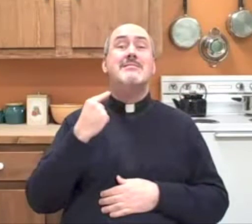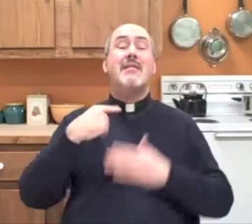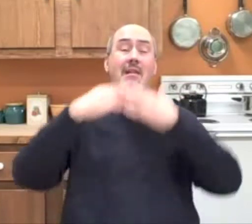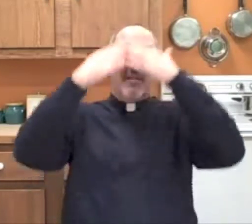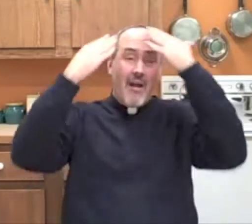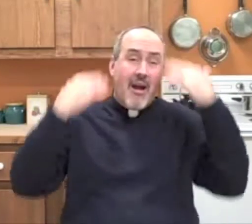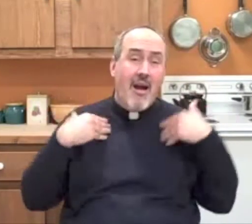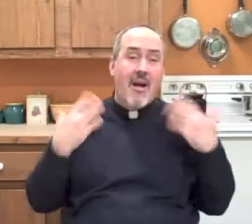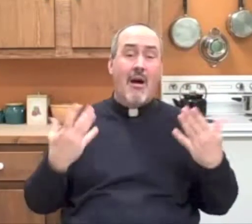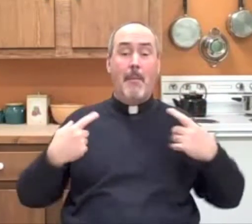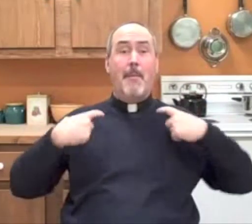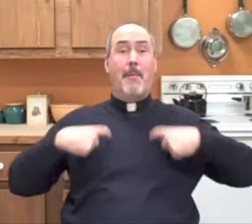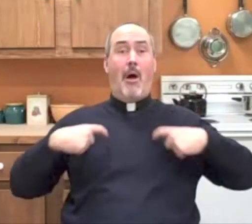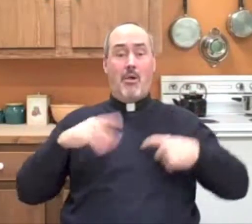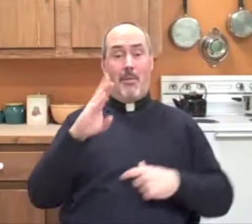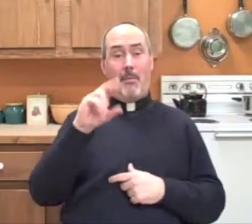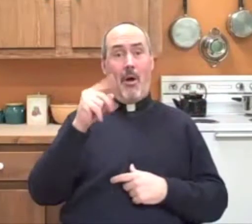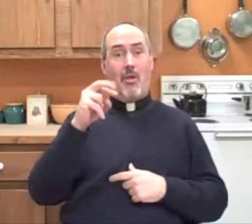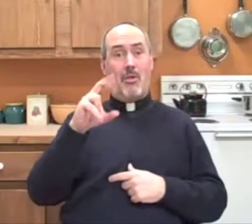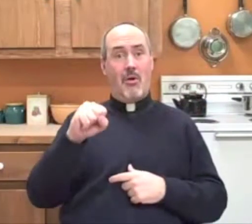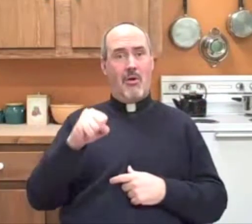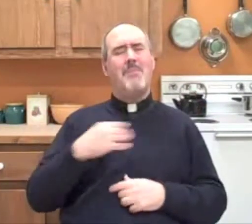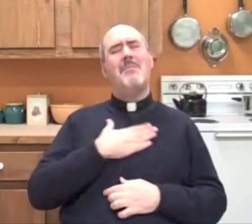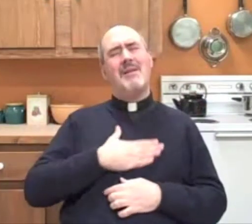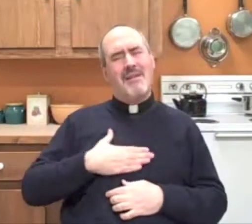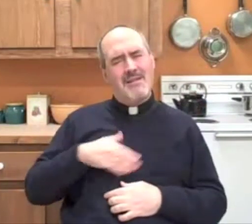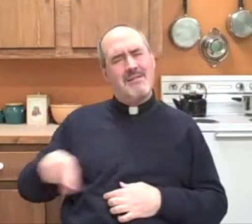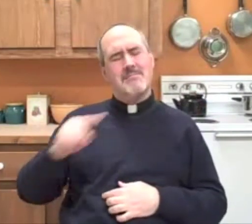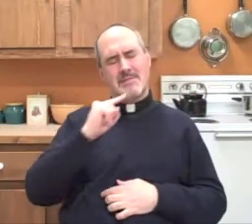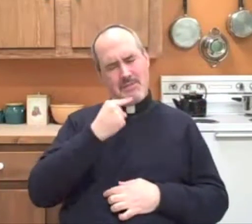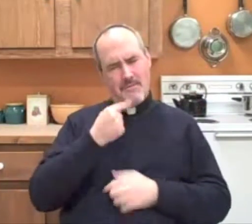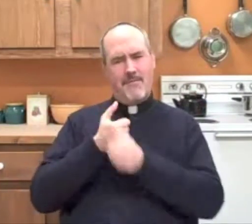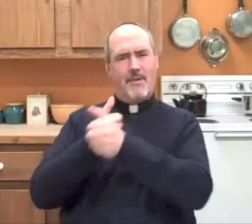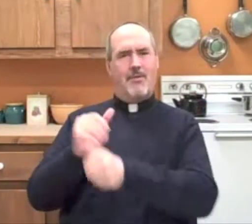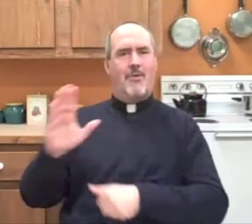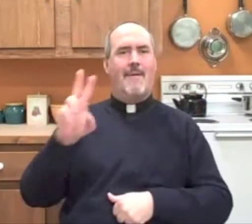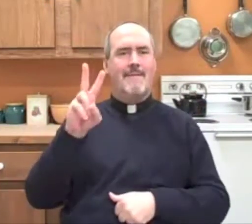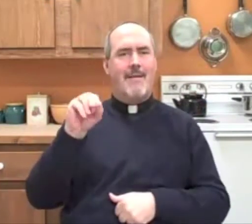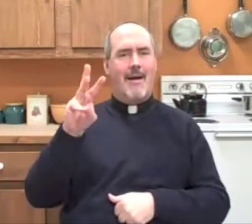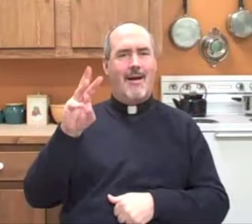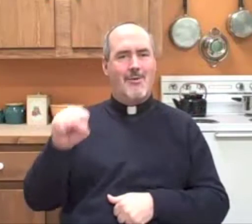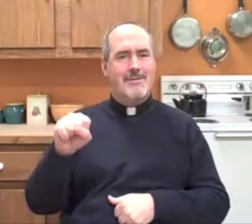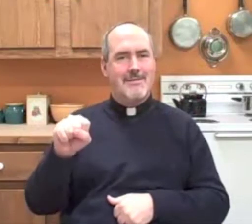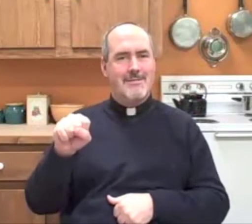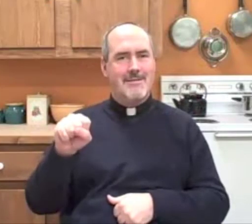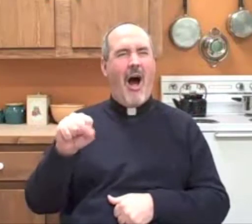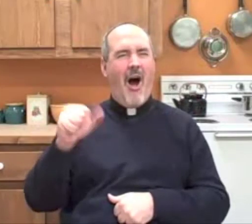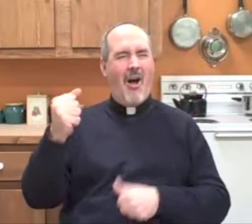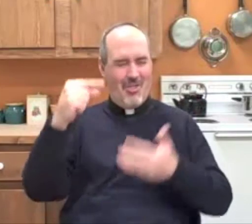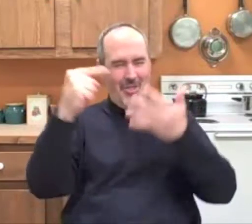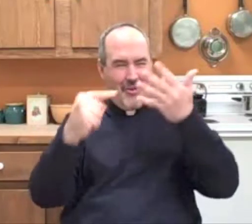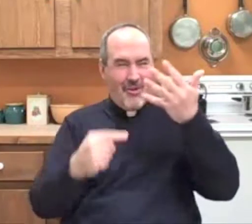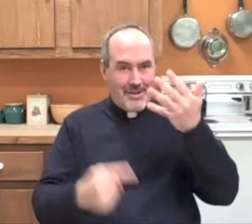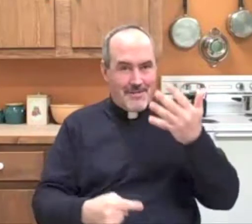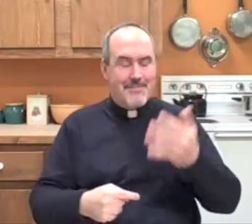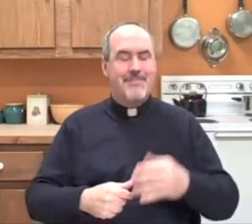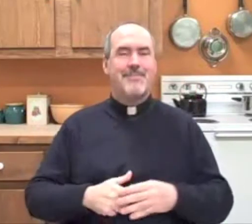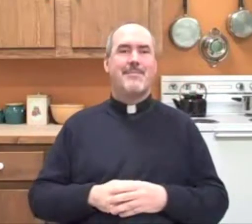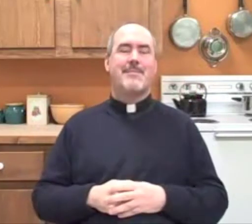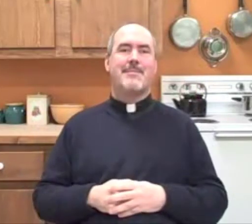She said that priests, nuns, and brothers need to start taking their vows much more seriously. And there were many other things she said as